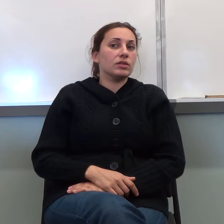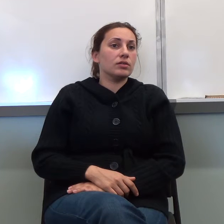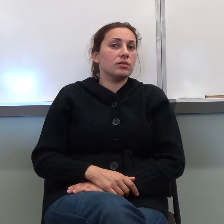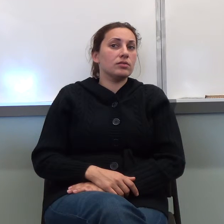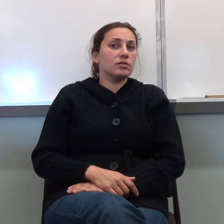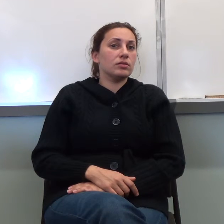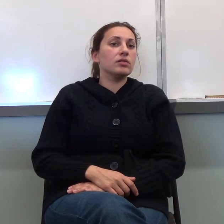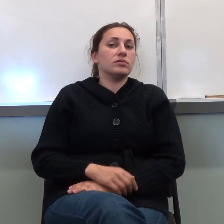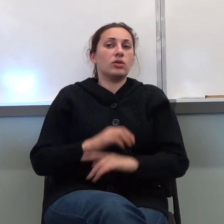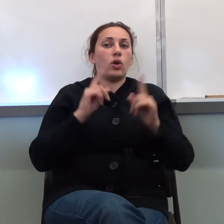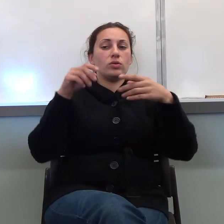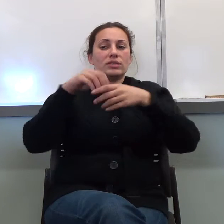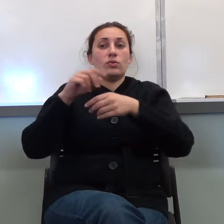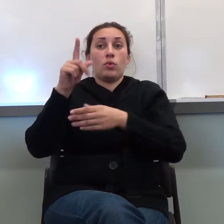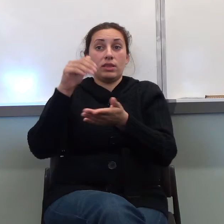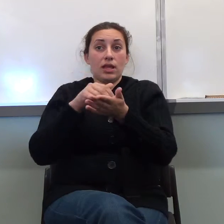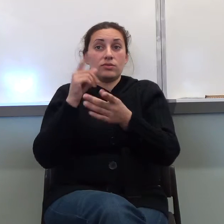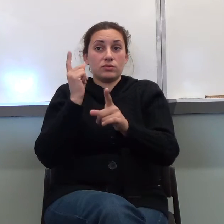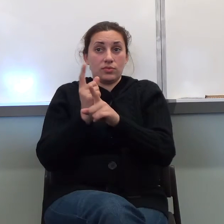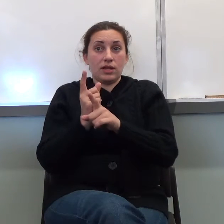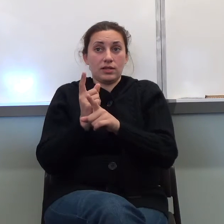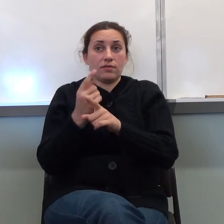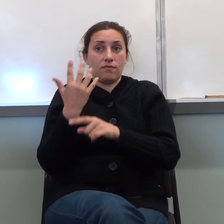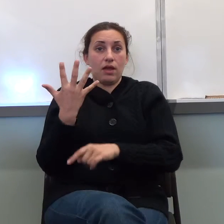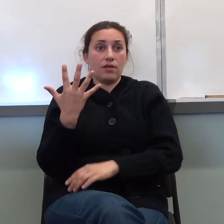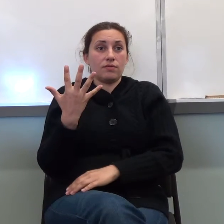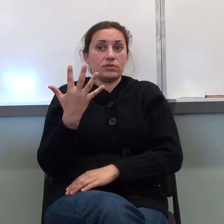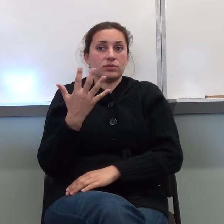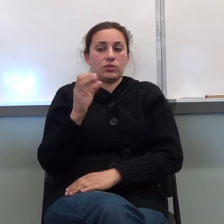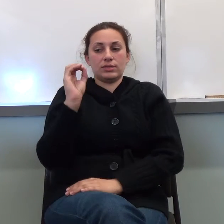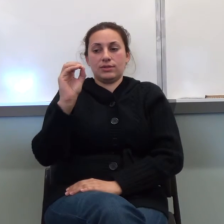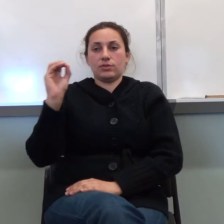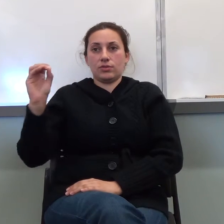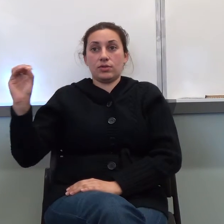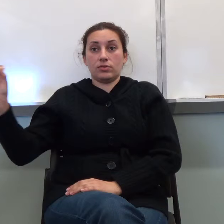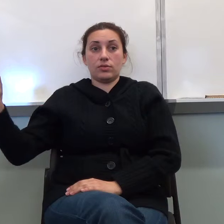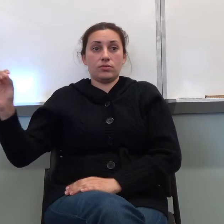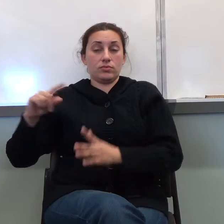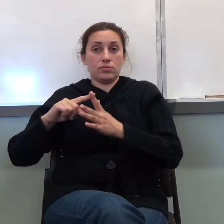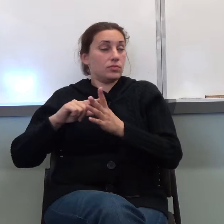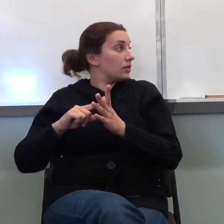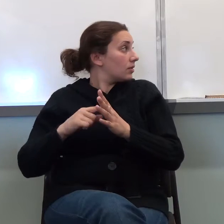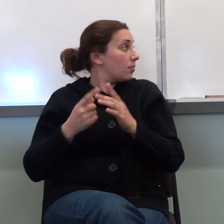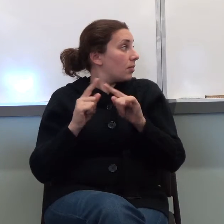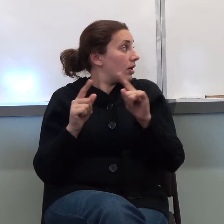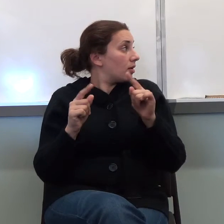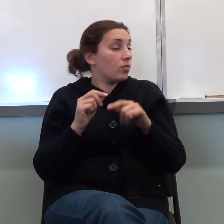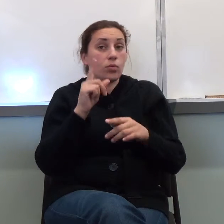into 1,000, doesn't it? So these would be zeros here to begin with, but in 1,000, 200 goes